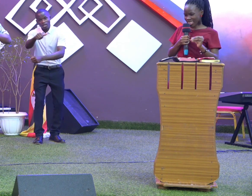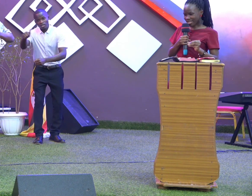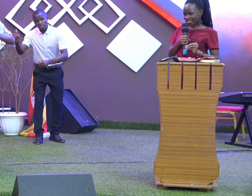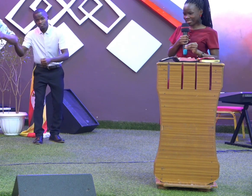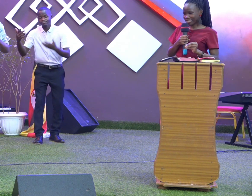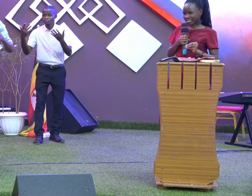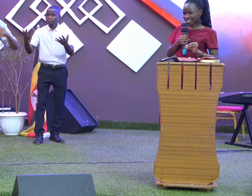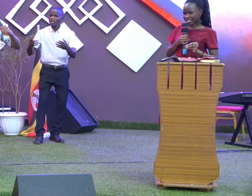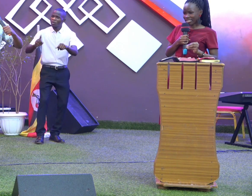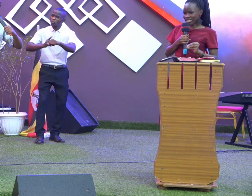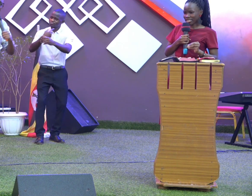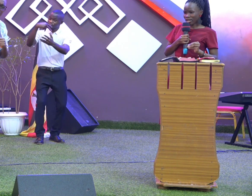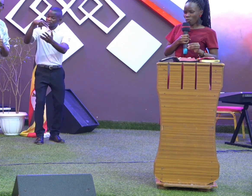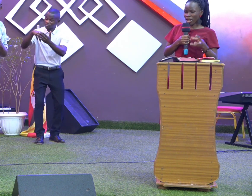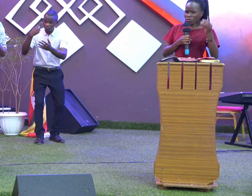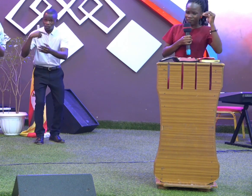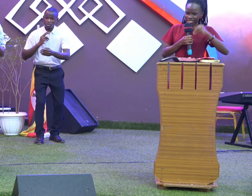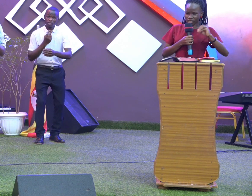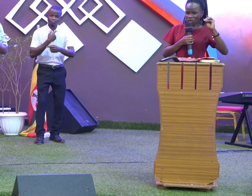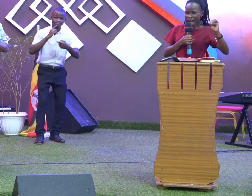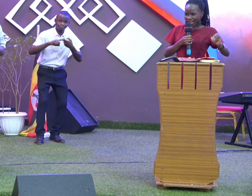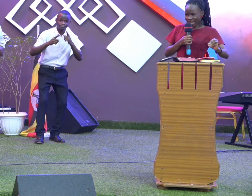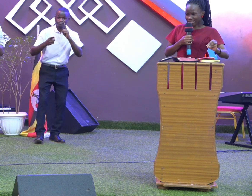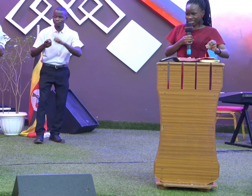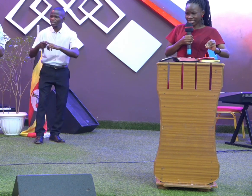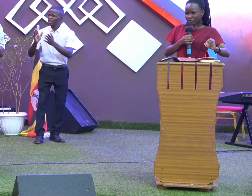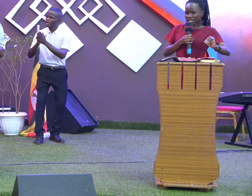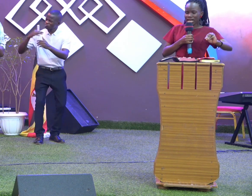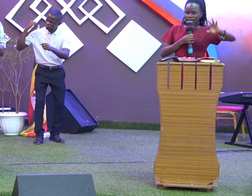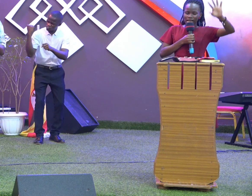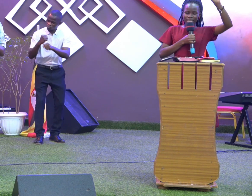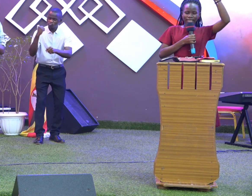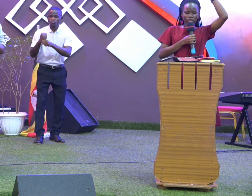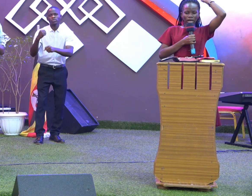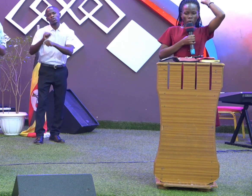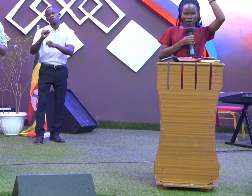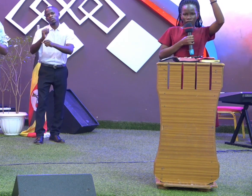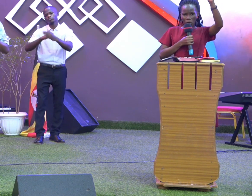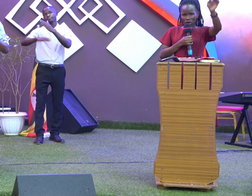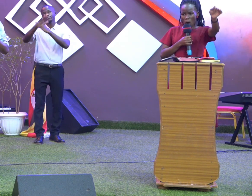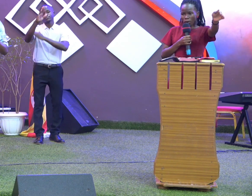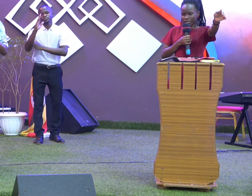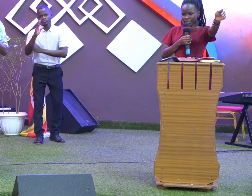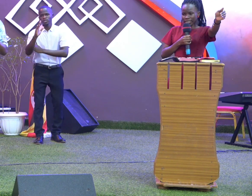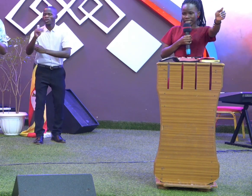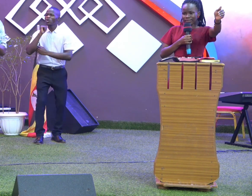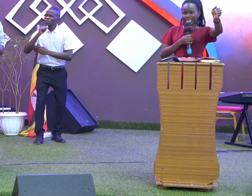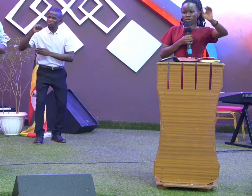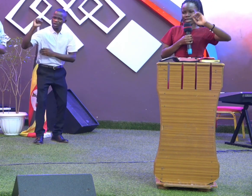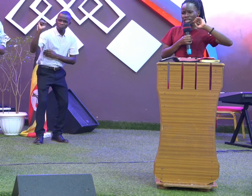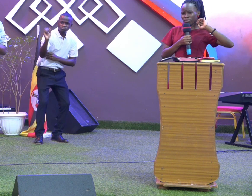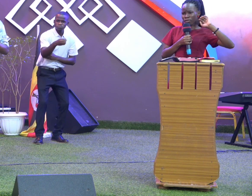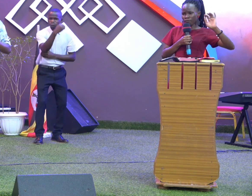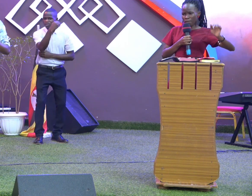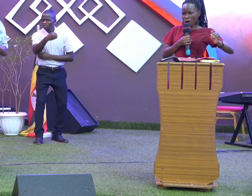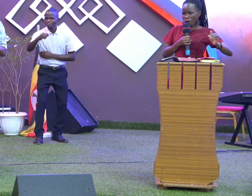nga tuyimirirawo ku lwa bannaffe. When we are vessels for others. Tukole omulimu gwa Mukama waffe. Do the work of tuleme our Lord. Sagana. That we